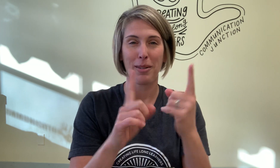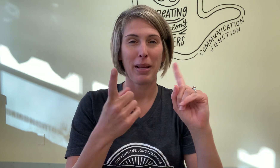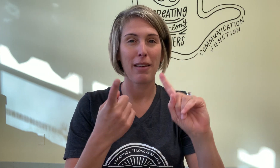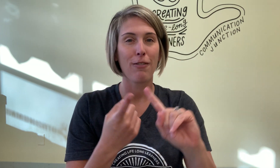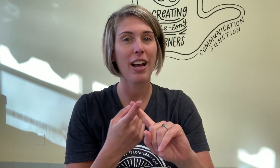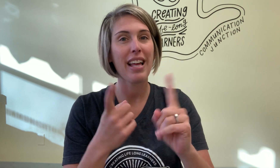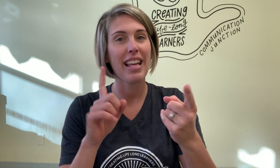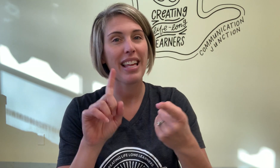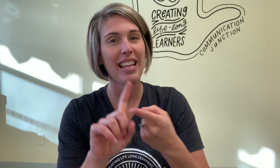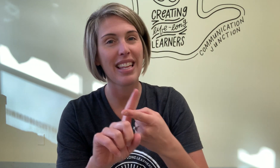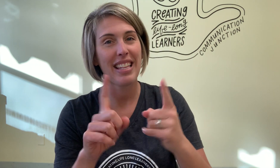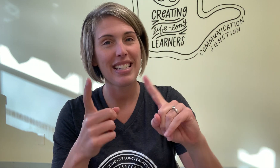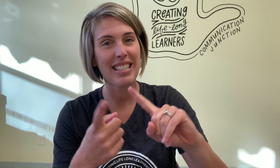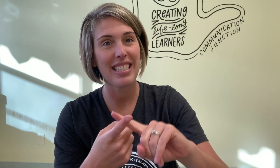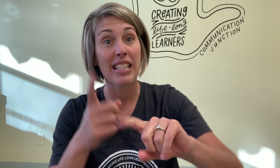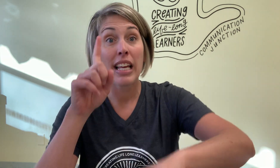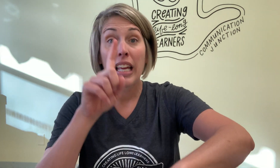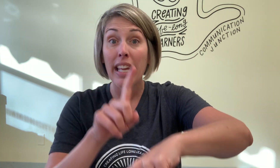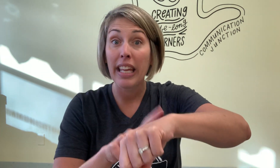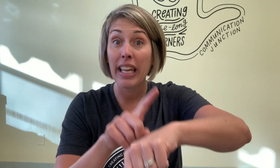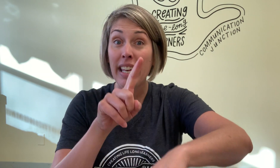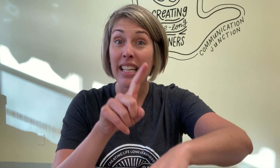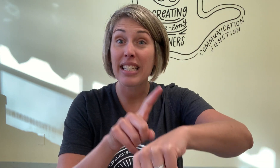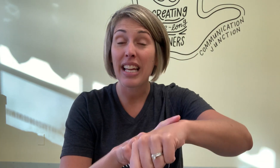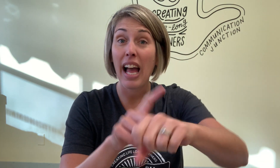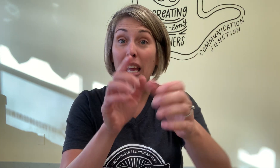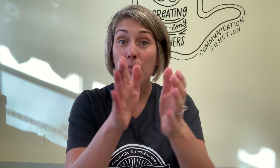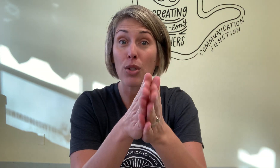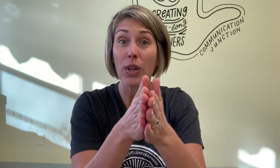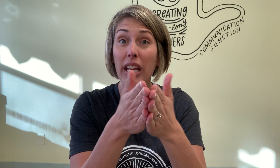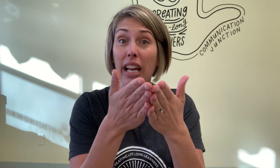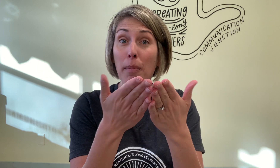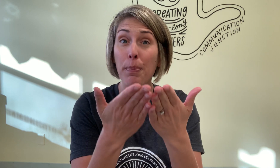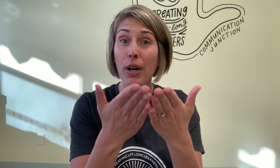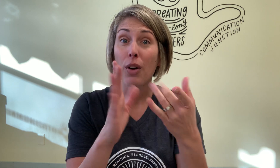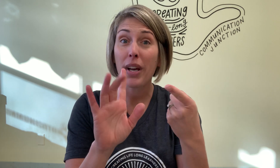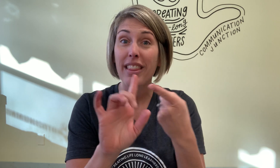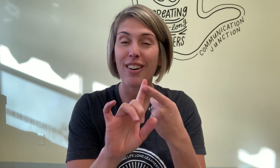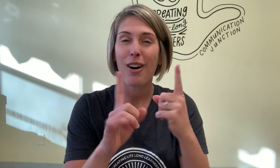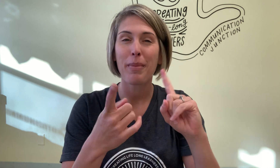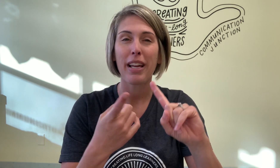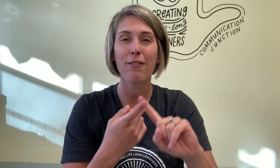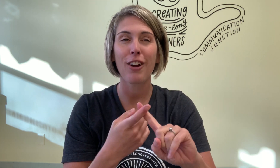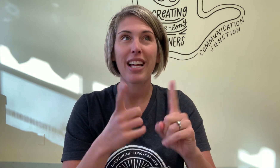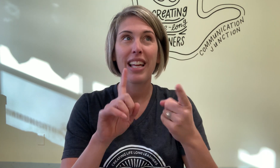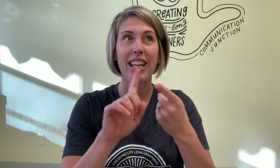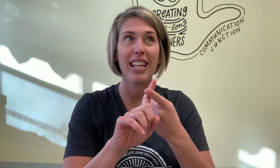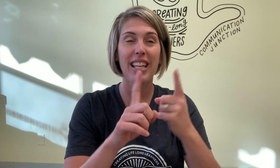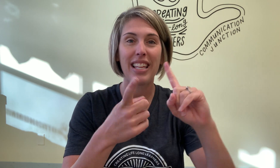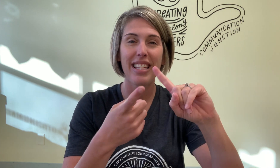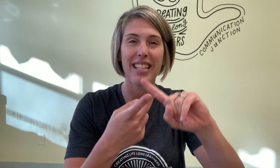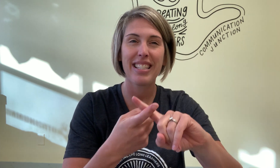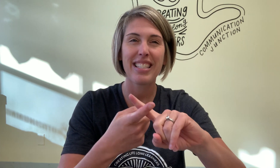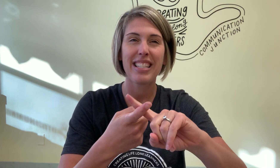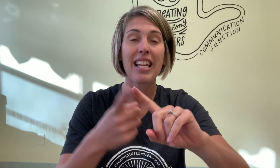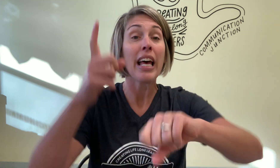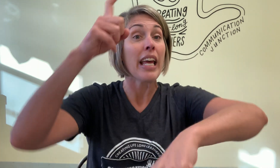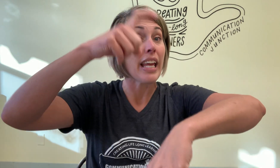my friends. It is time to read a book with all my friends.